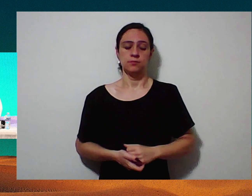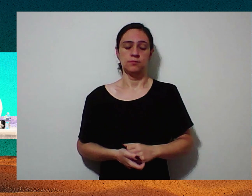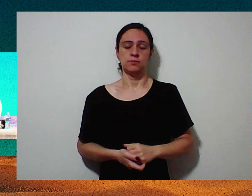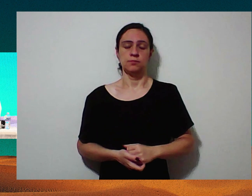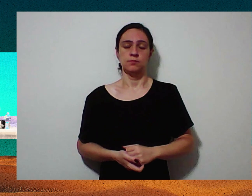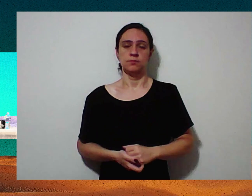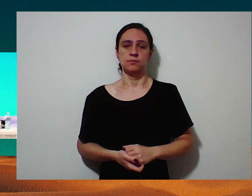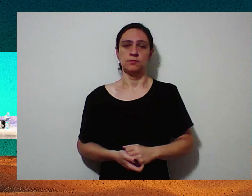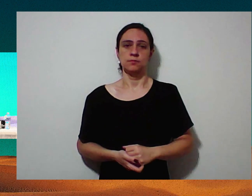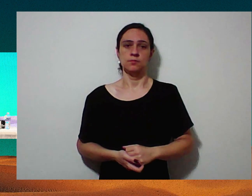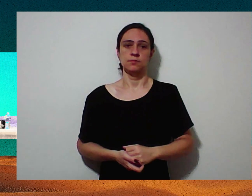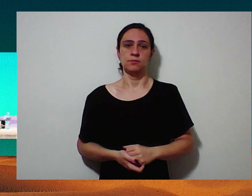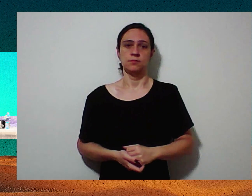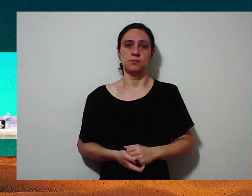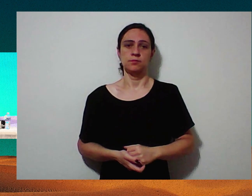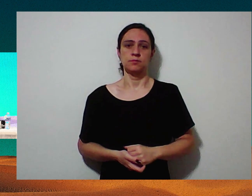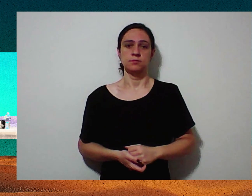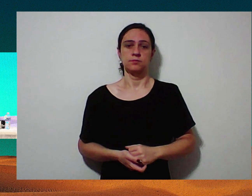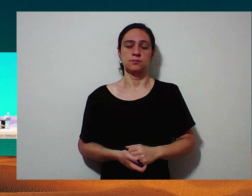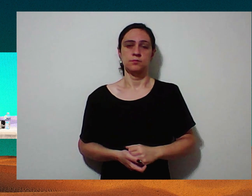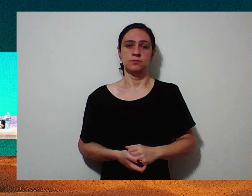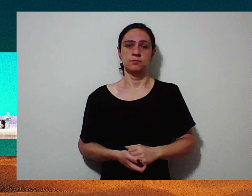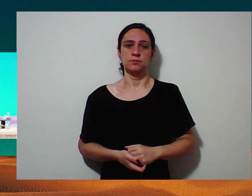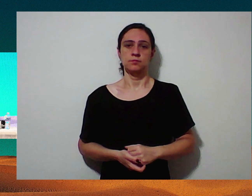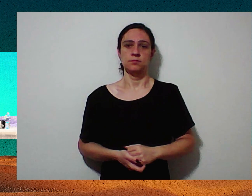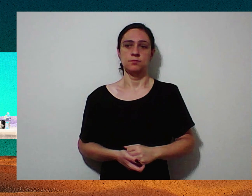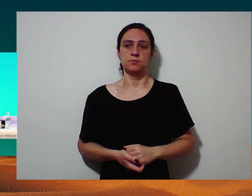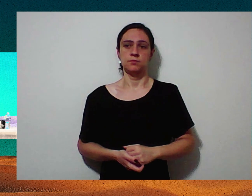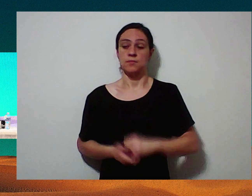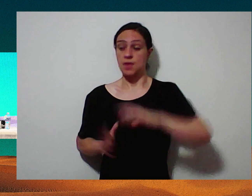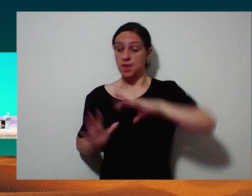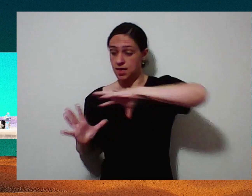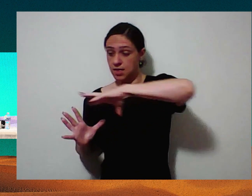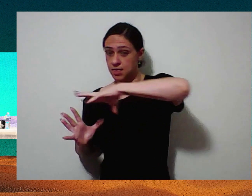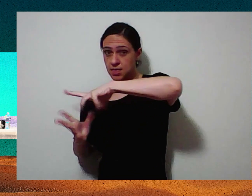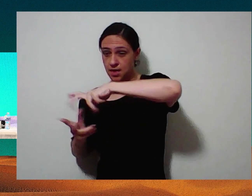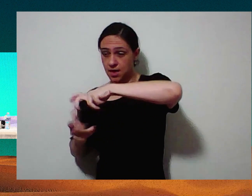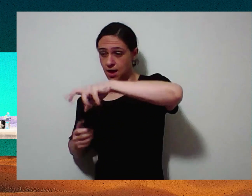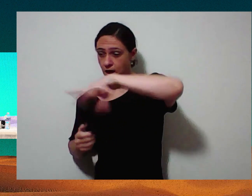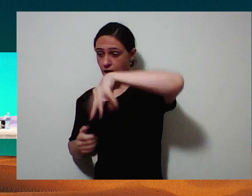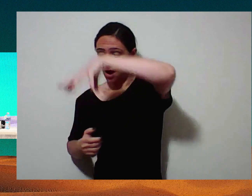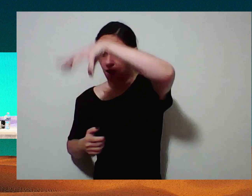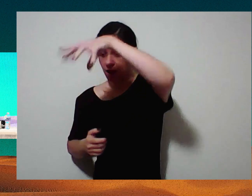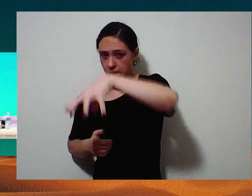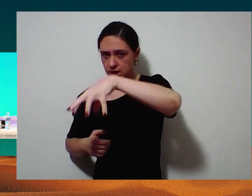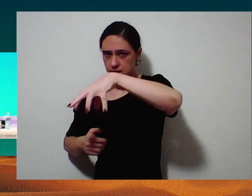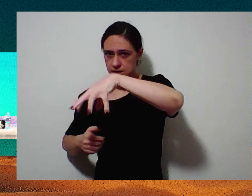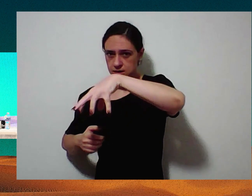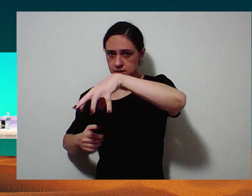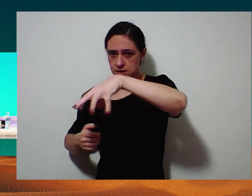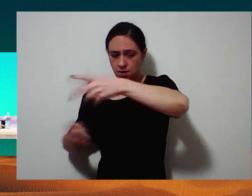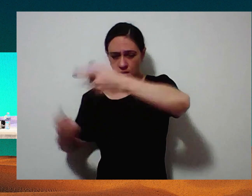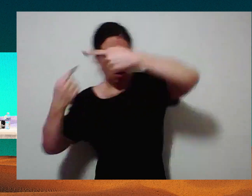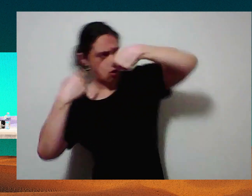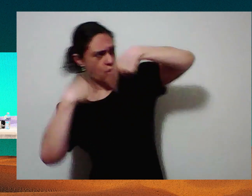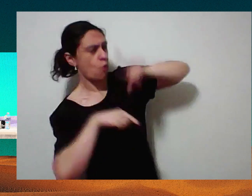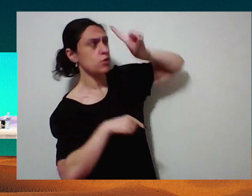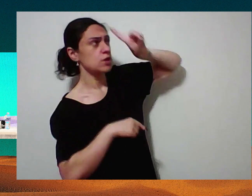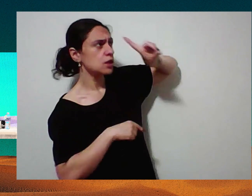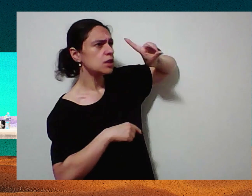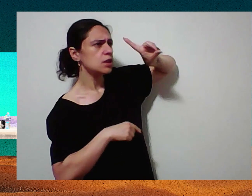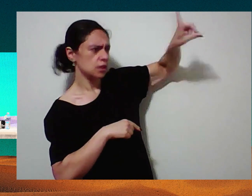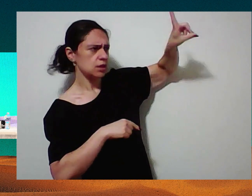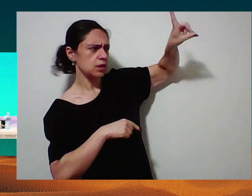Os reis da terra se levantam e os príncipes conspiram contra o Senhor e contra o seu ungido, dizendo: